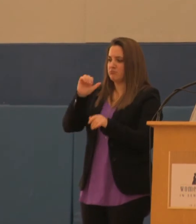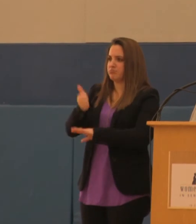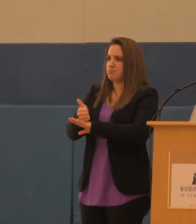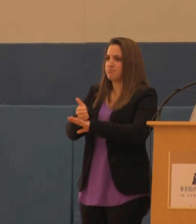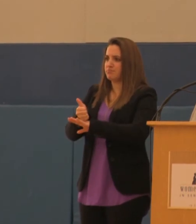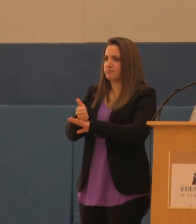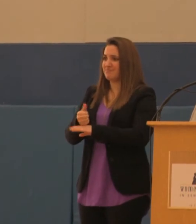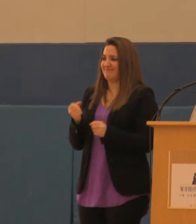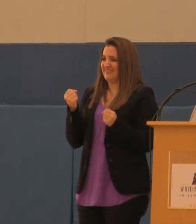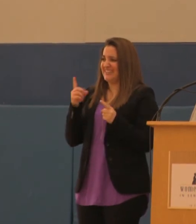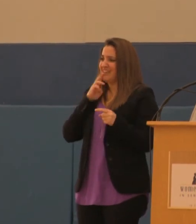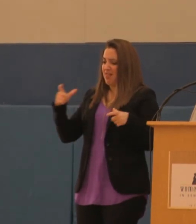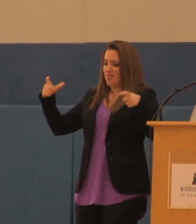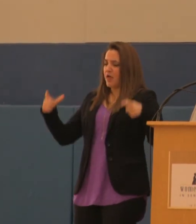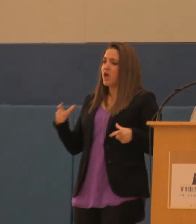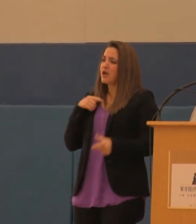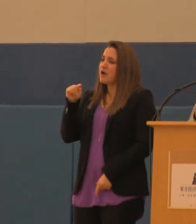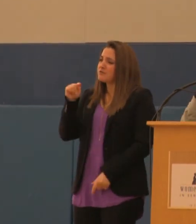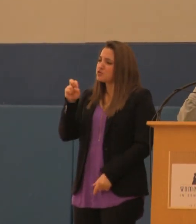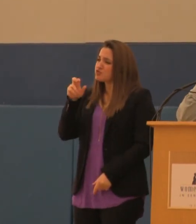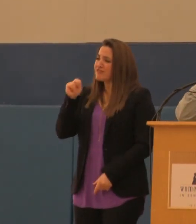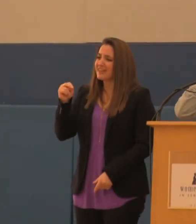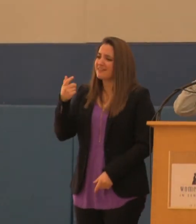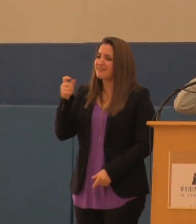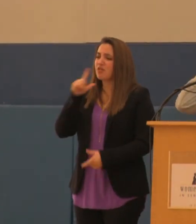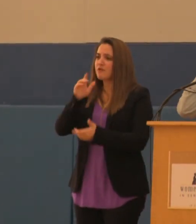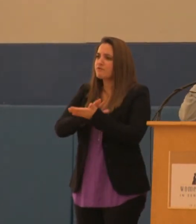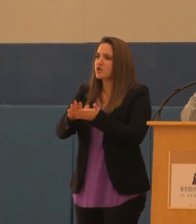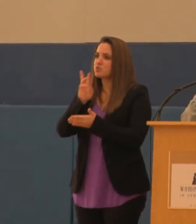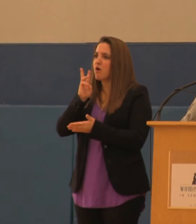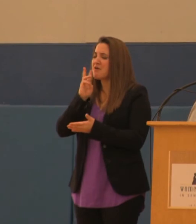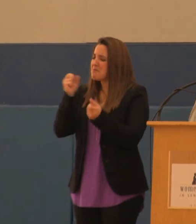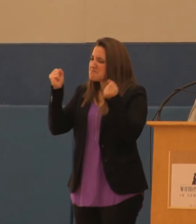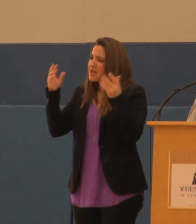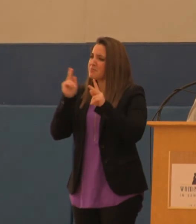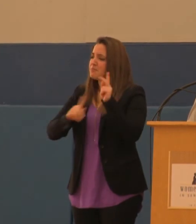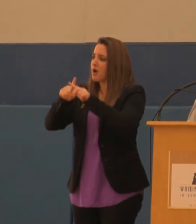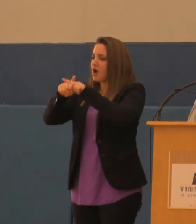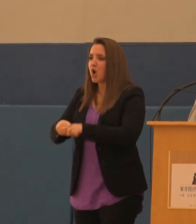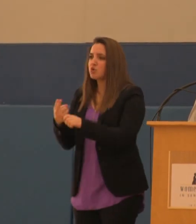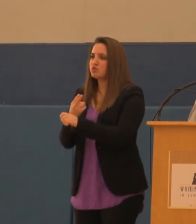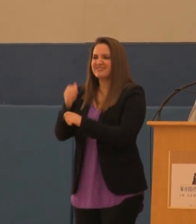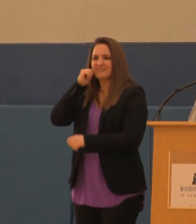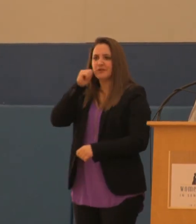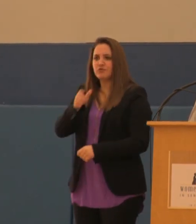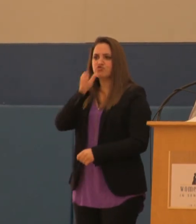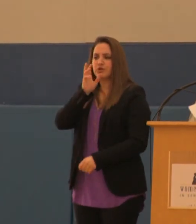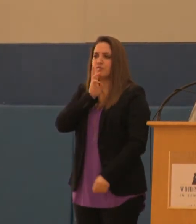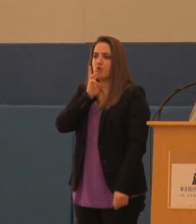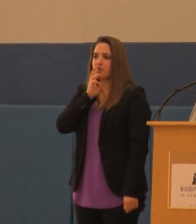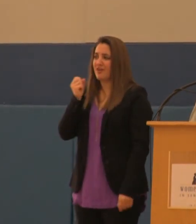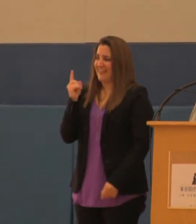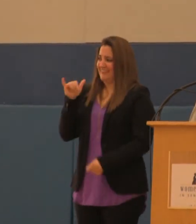lakes contain trillions of gallons of fresh water on which hundreds of thousands rely for drinking water. In a region that